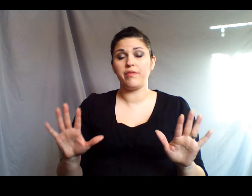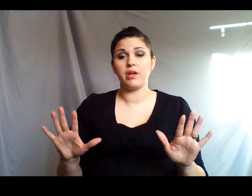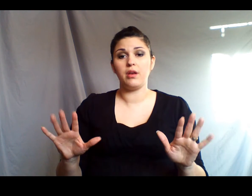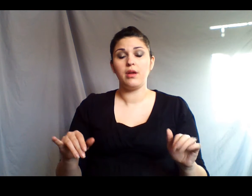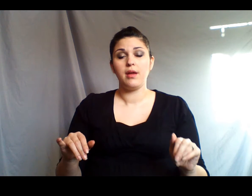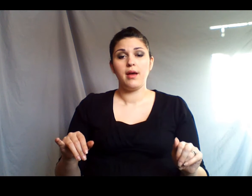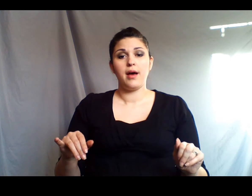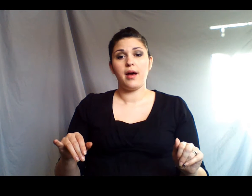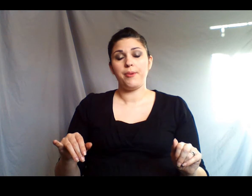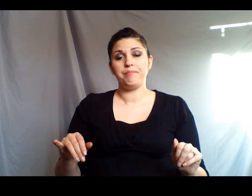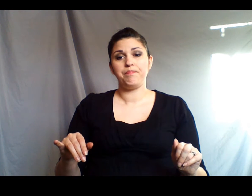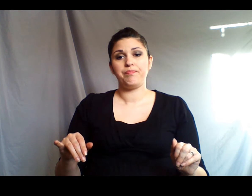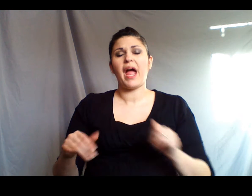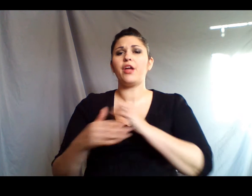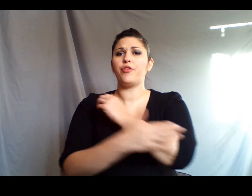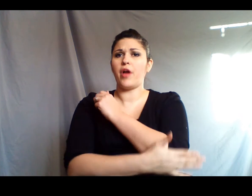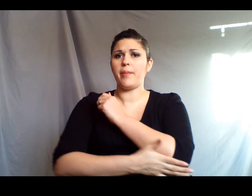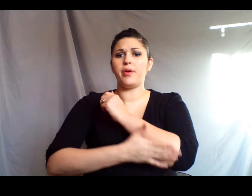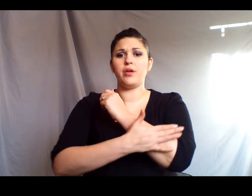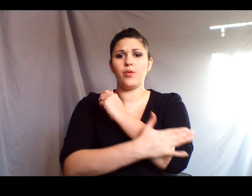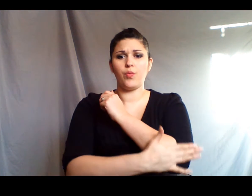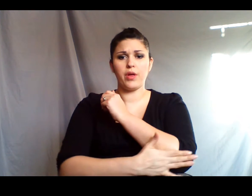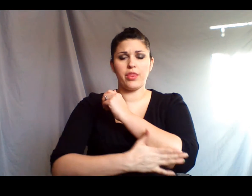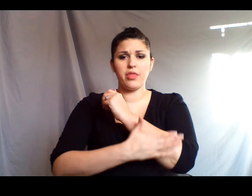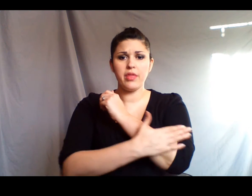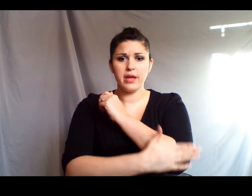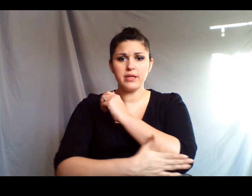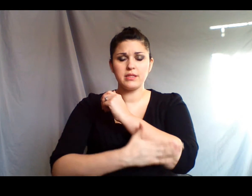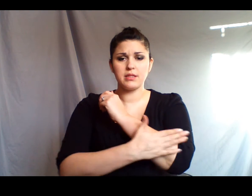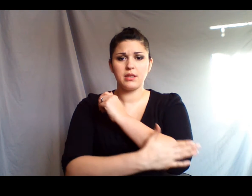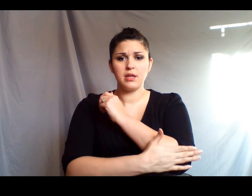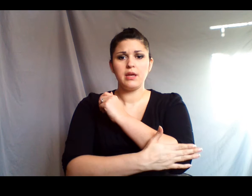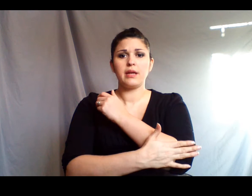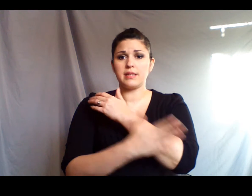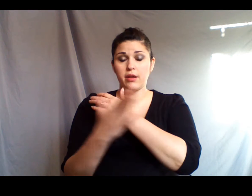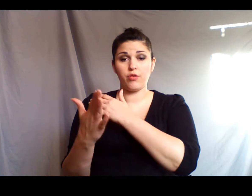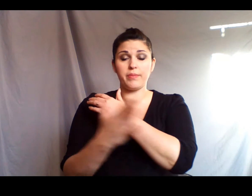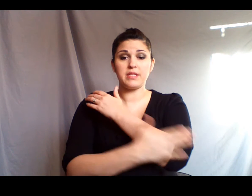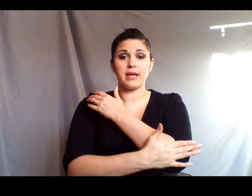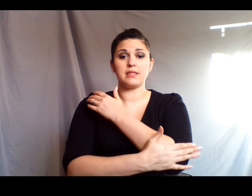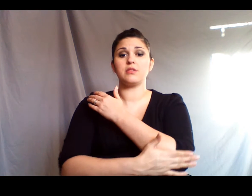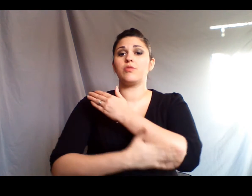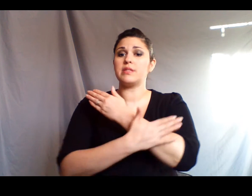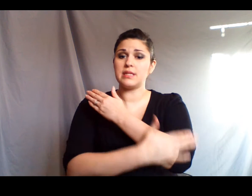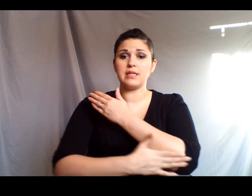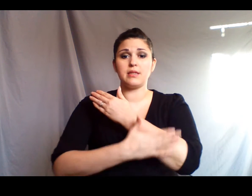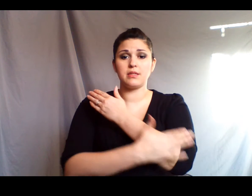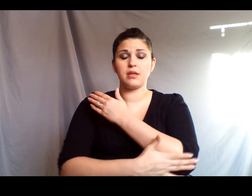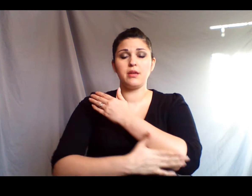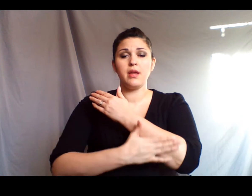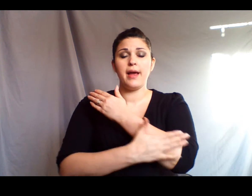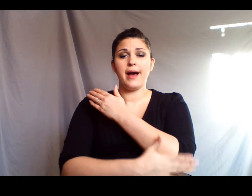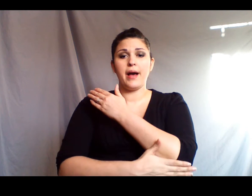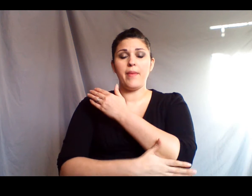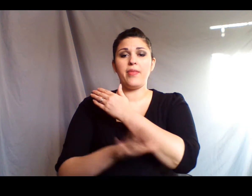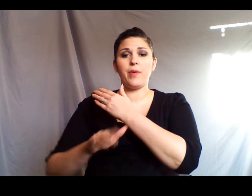in. I grew up with this because I grew up in Texas, so I did this. And then when I